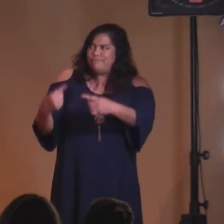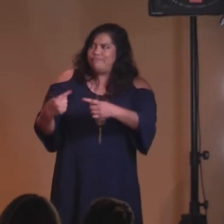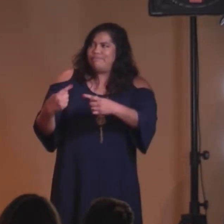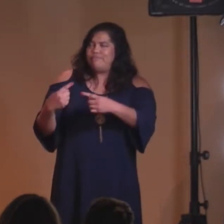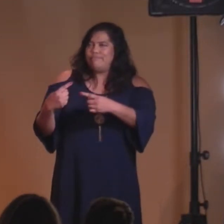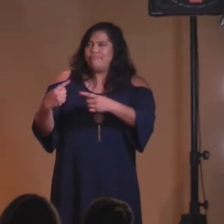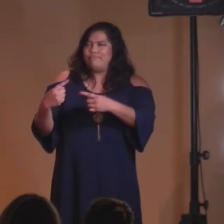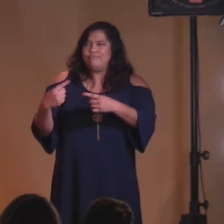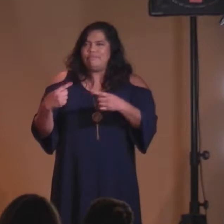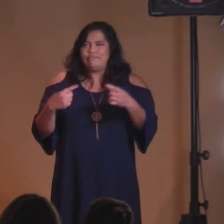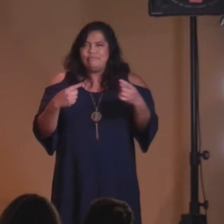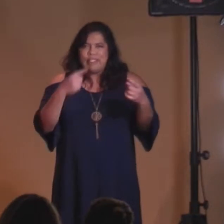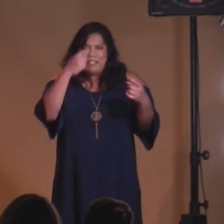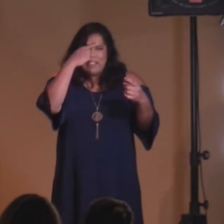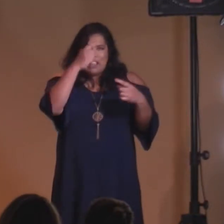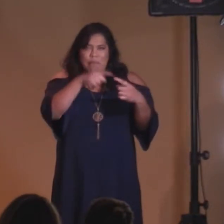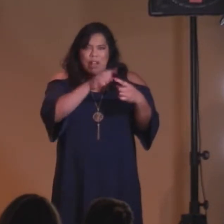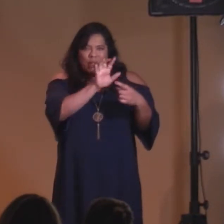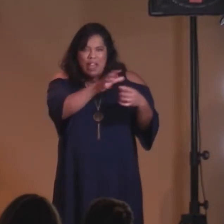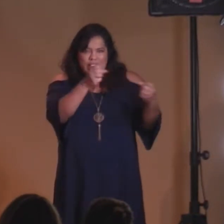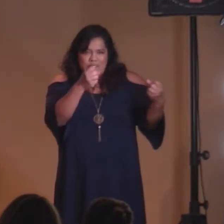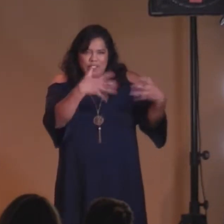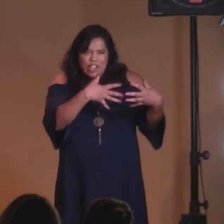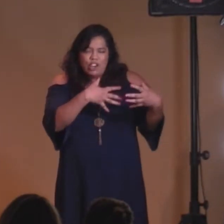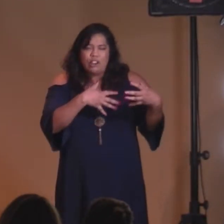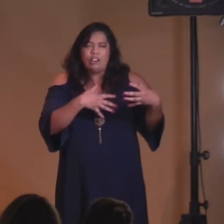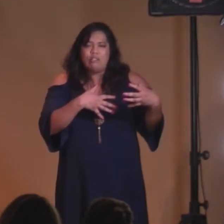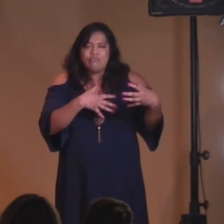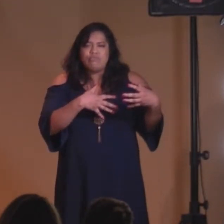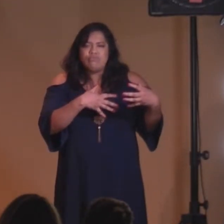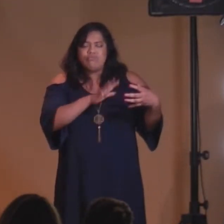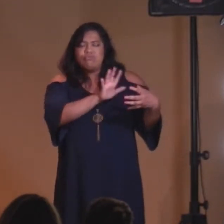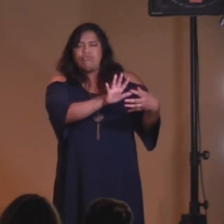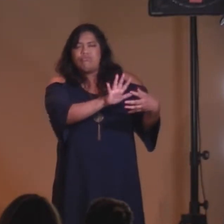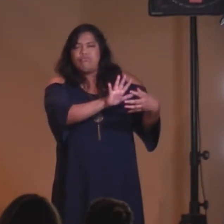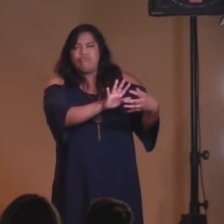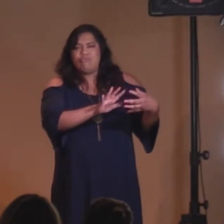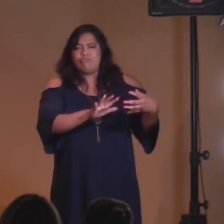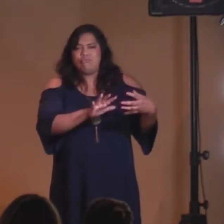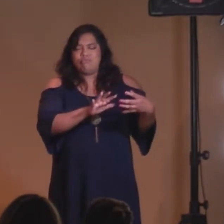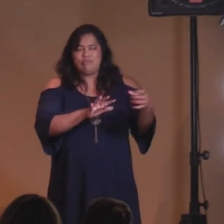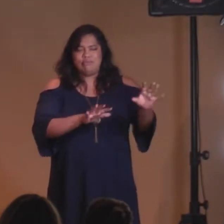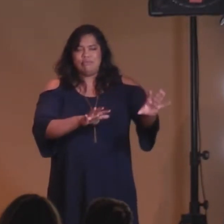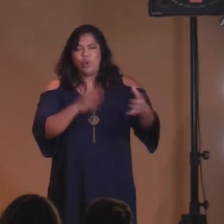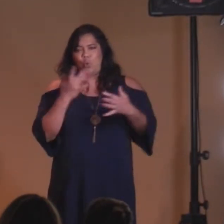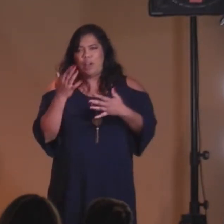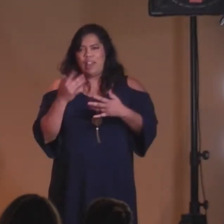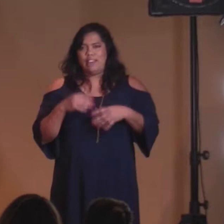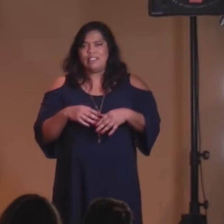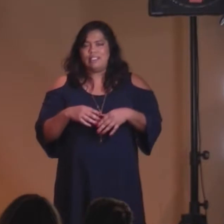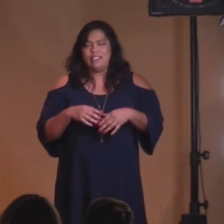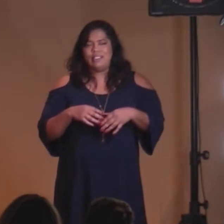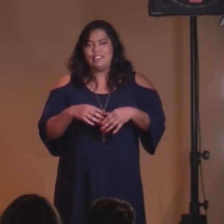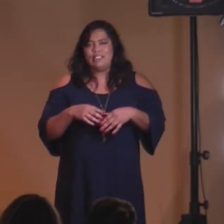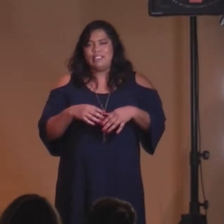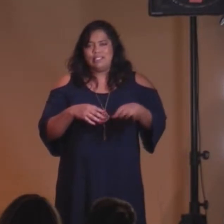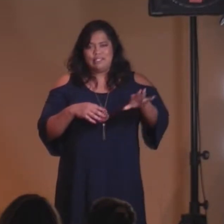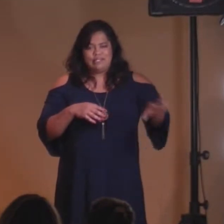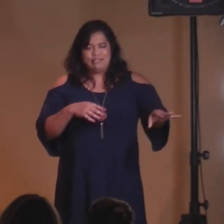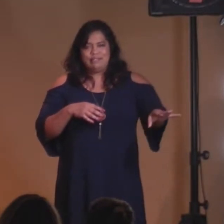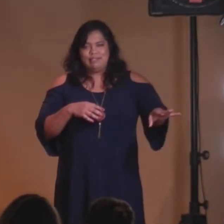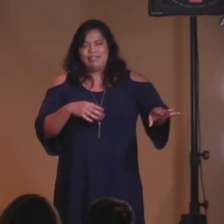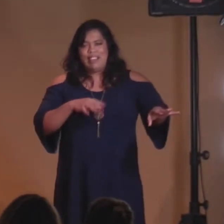stew in the crock pot of, not quite, let it simmer a little longer. Till it's now edible, till it's